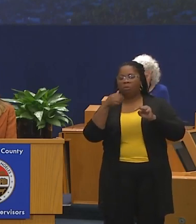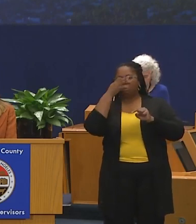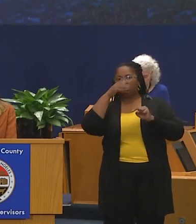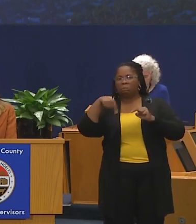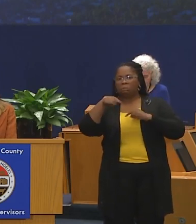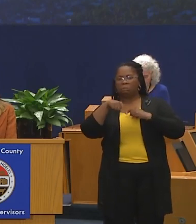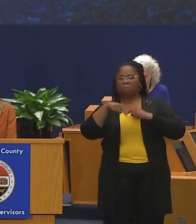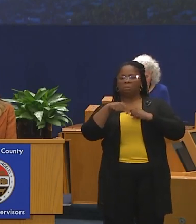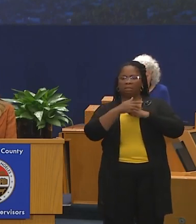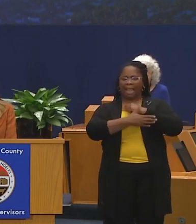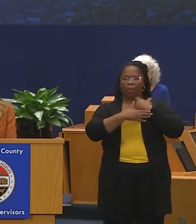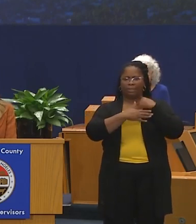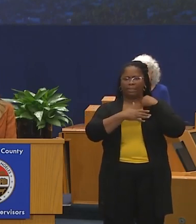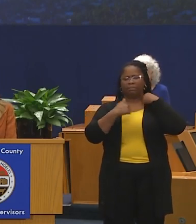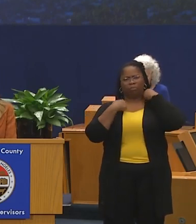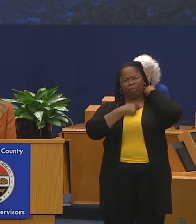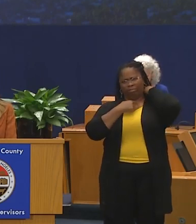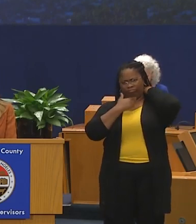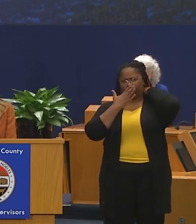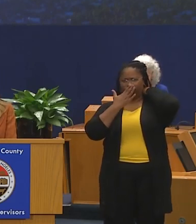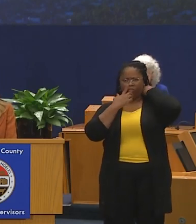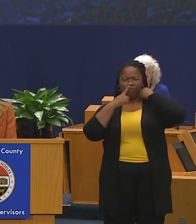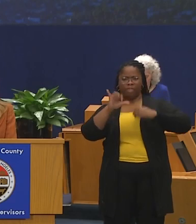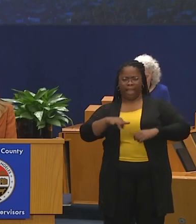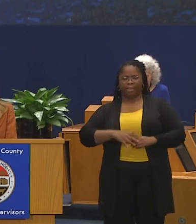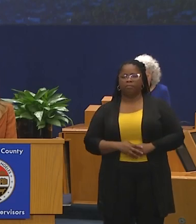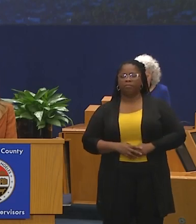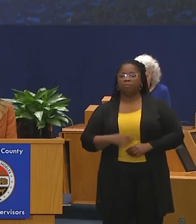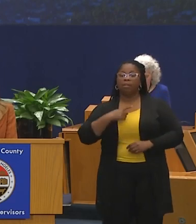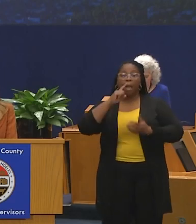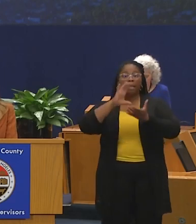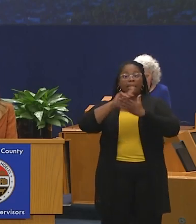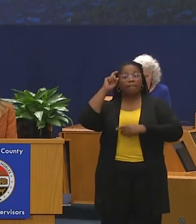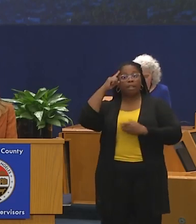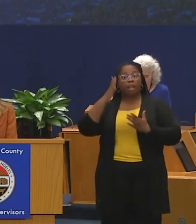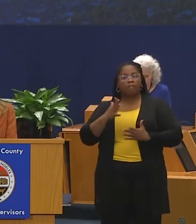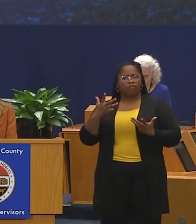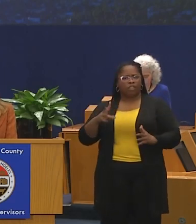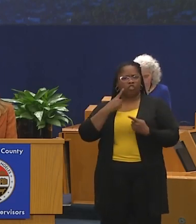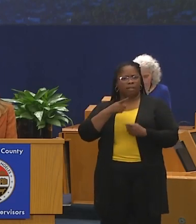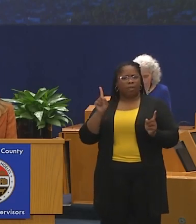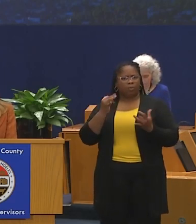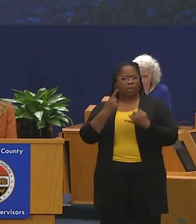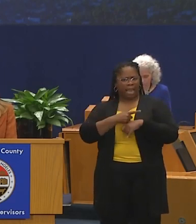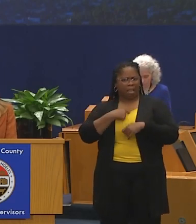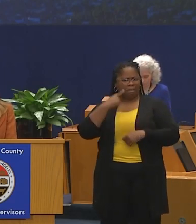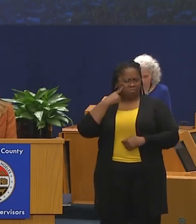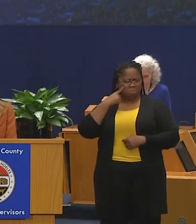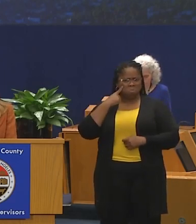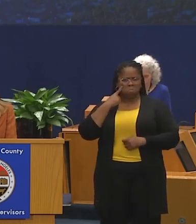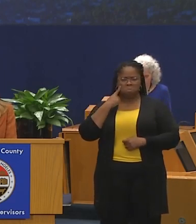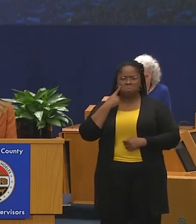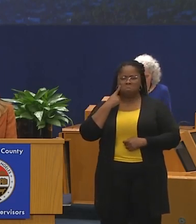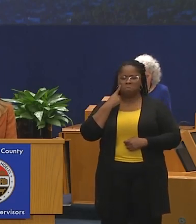and we're very appreciative of that. As I believe the governor announced earlier today, there